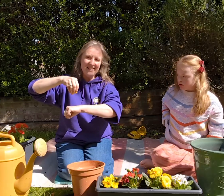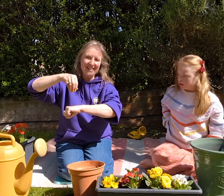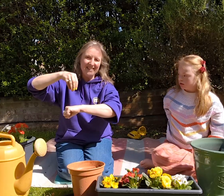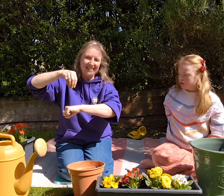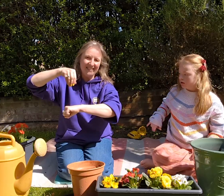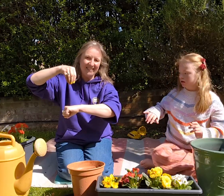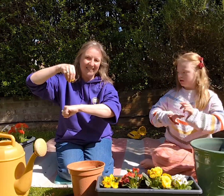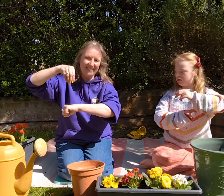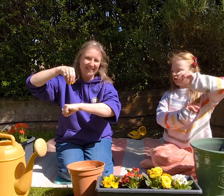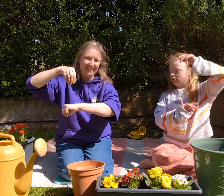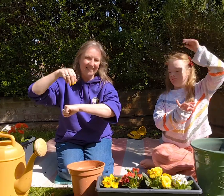Soil.